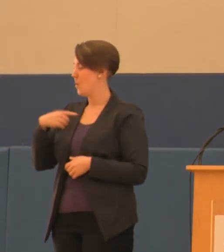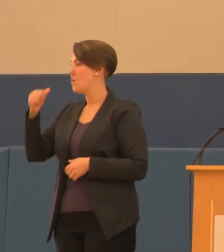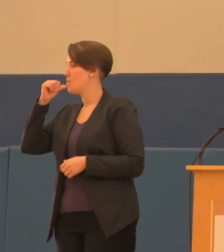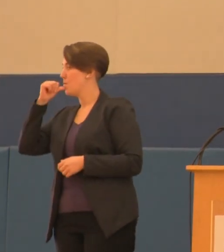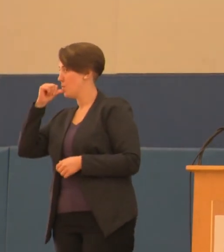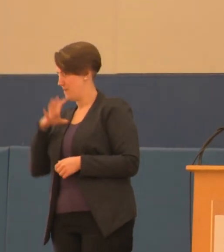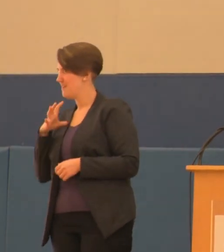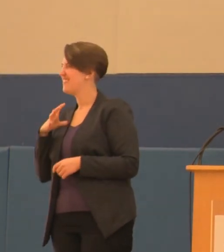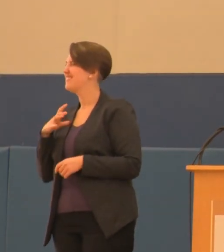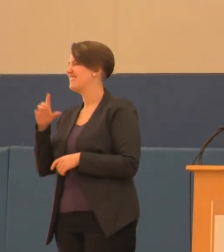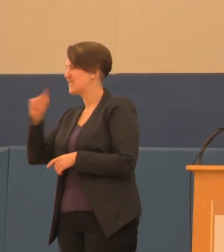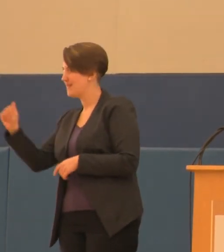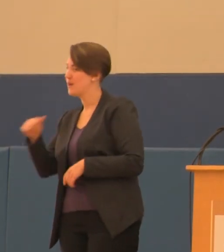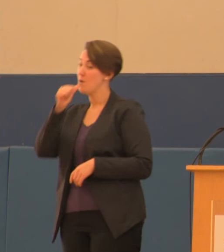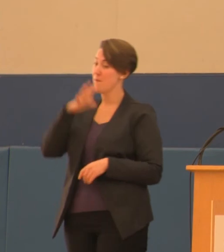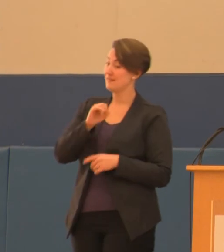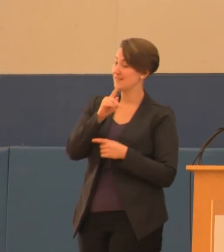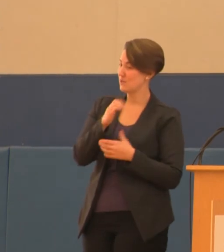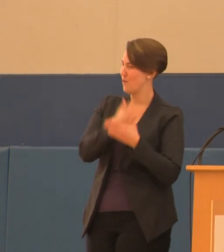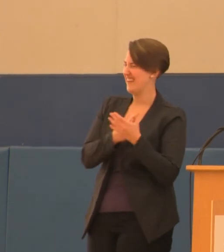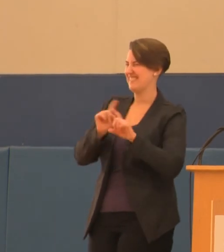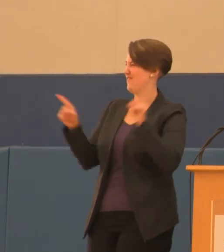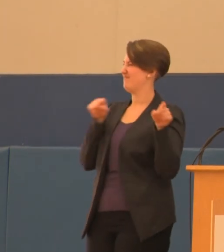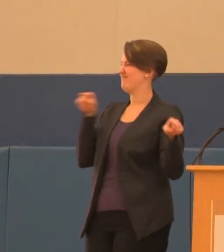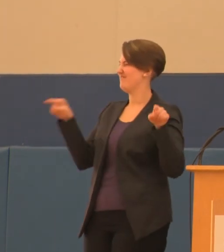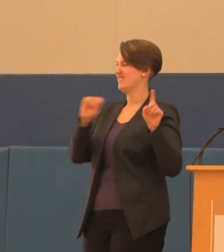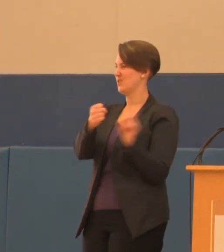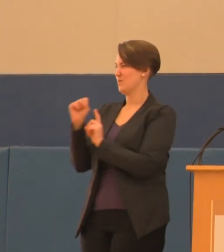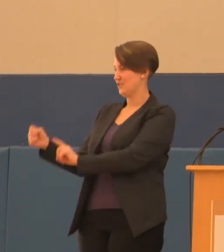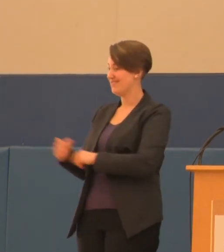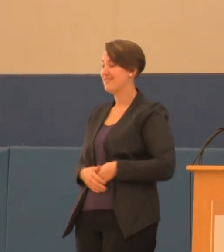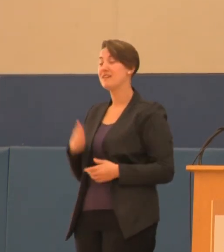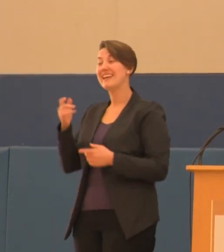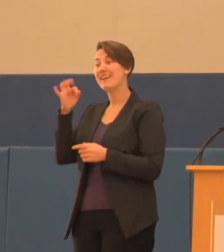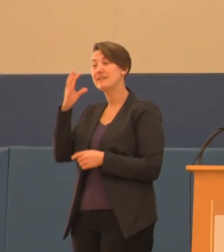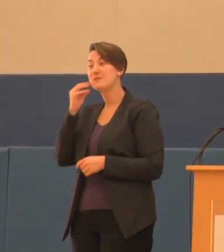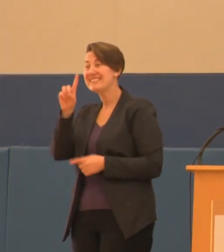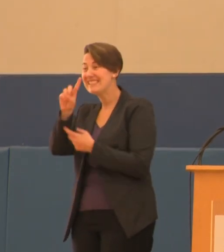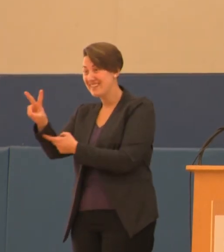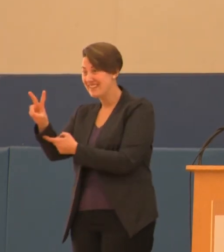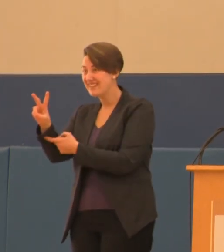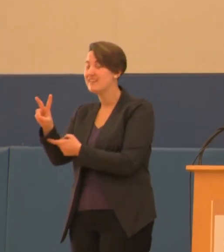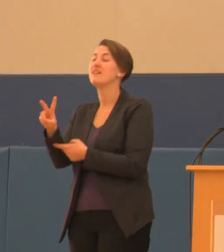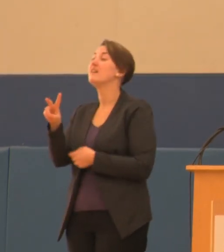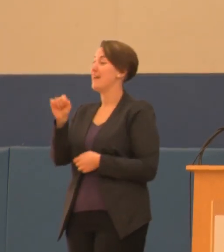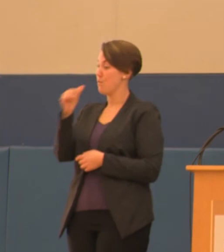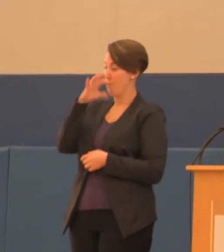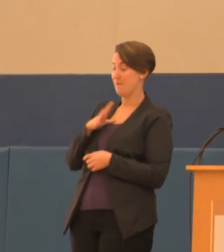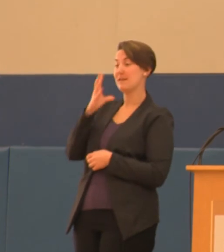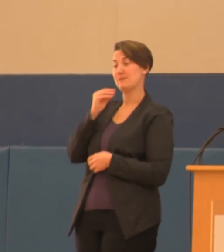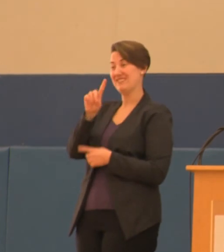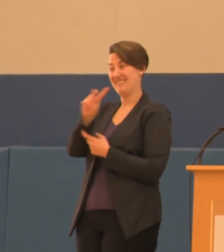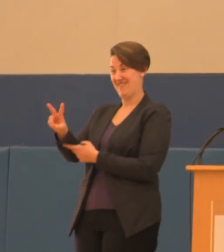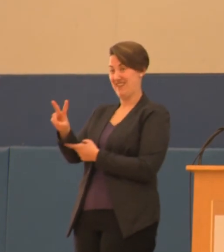with sexual harassment. So just remember, domestic violence, we cover domestic violence. If you're a woman and you're a victim of domestic violence